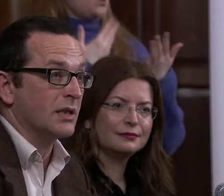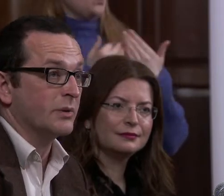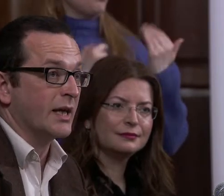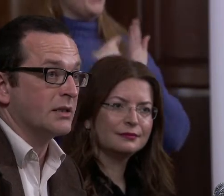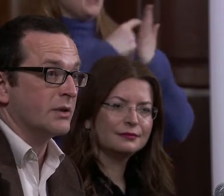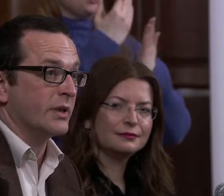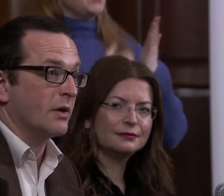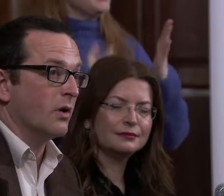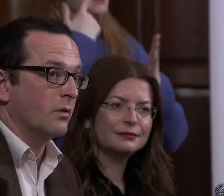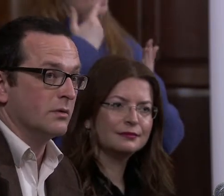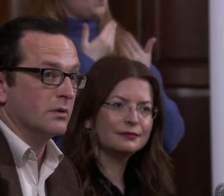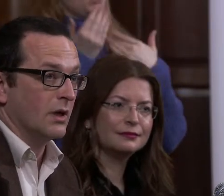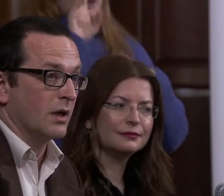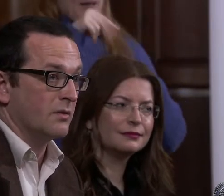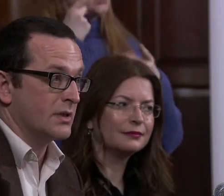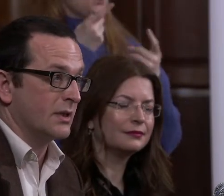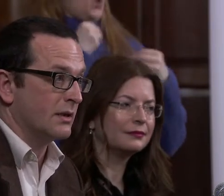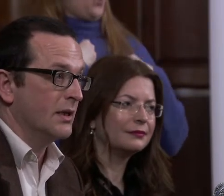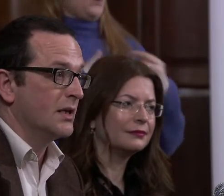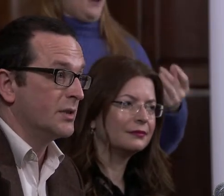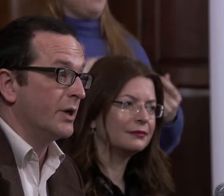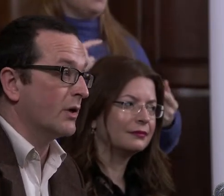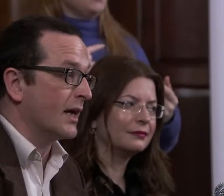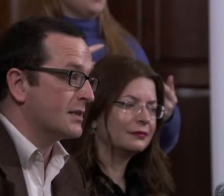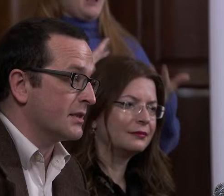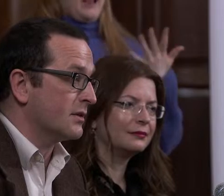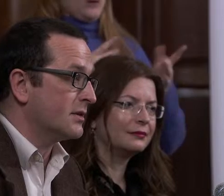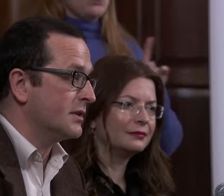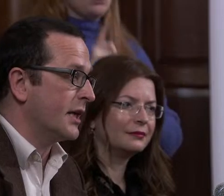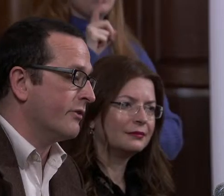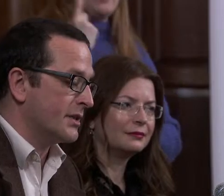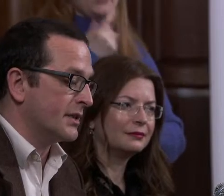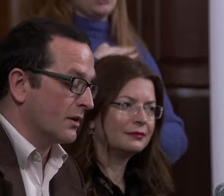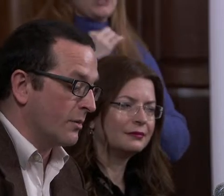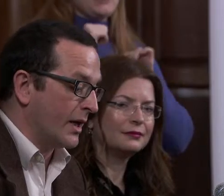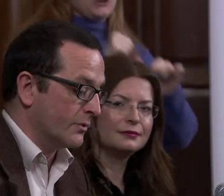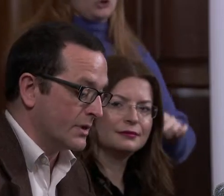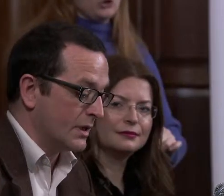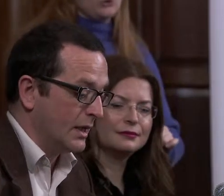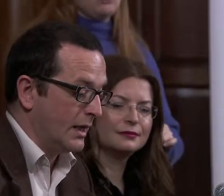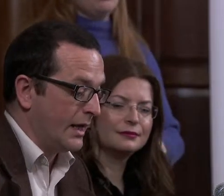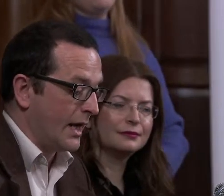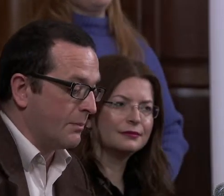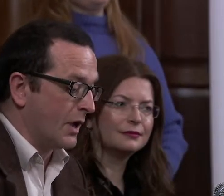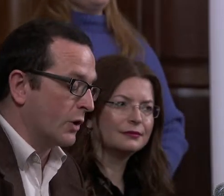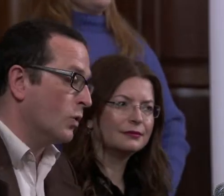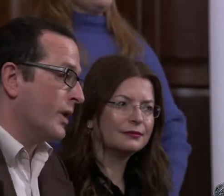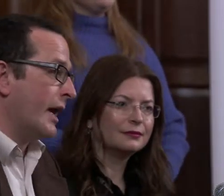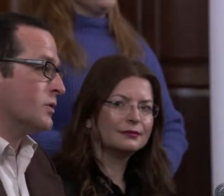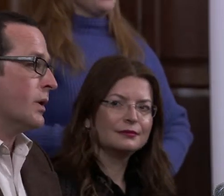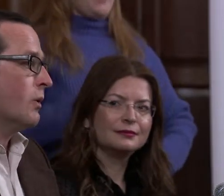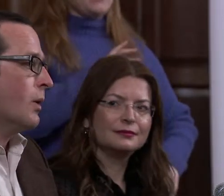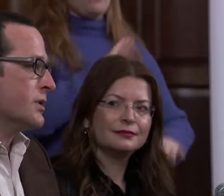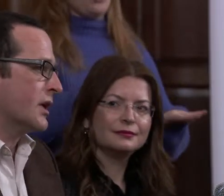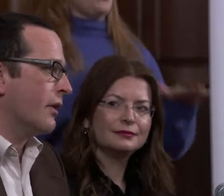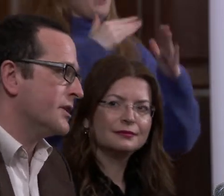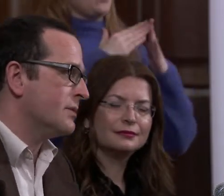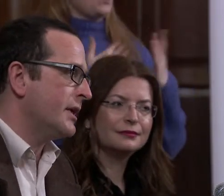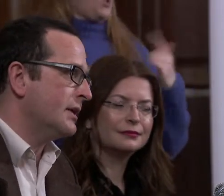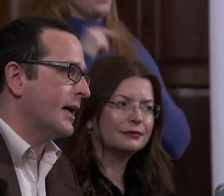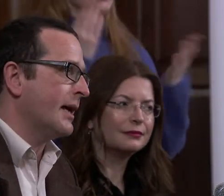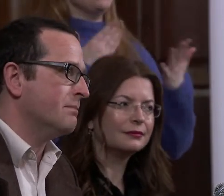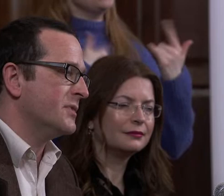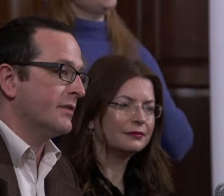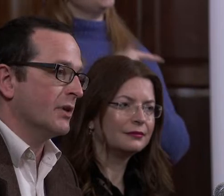recommendations and see what they can do in their own lives to be a good ancestor to the generations that will come afterwards. I grew up in a house where we were always encouraged